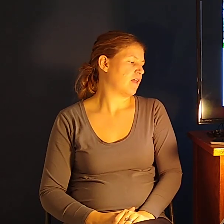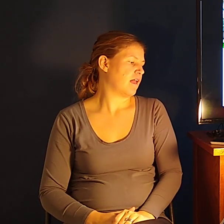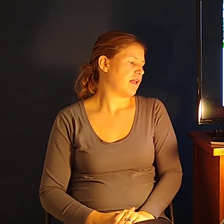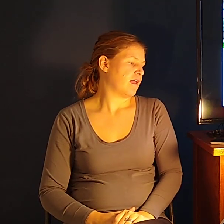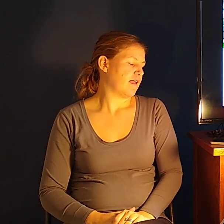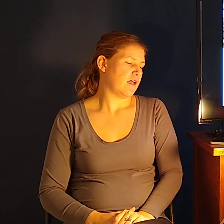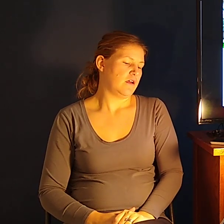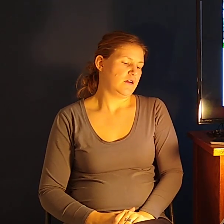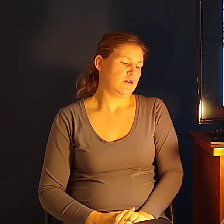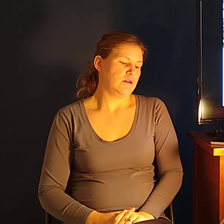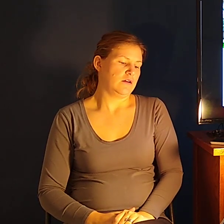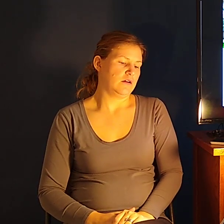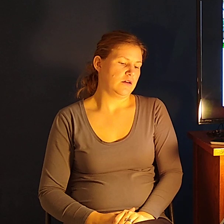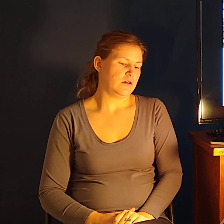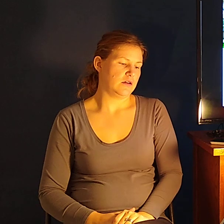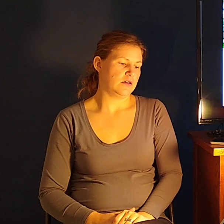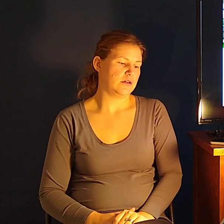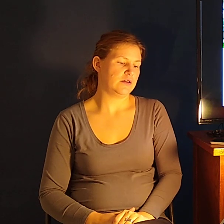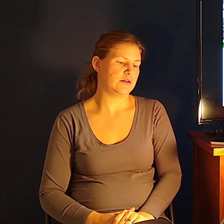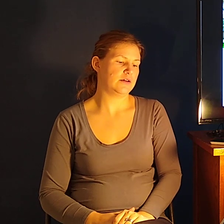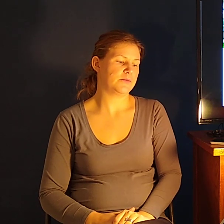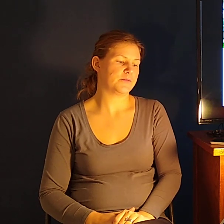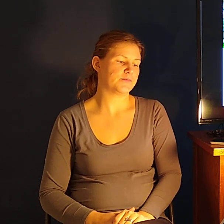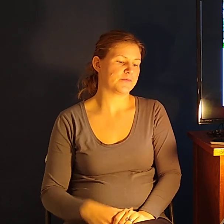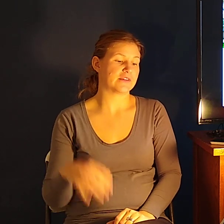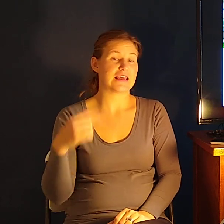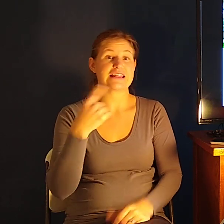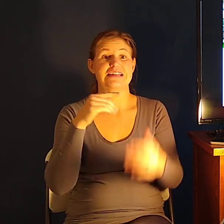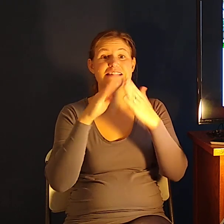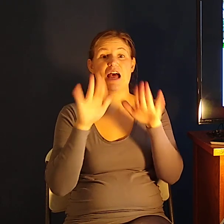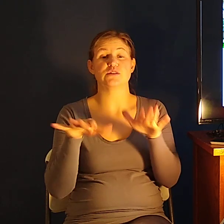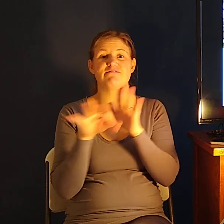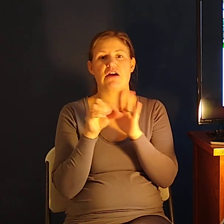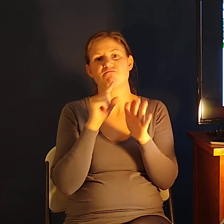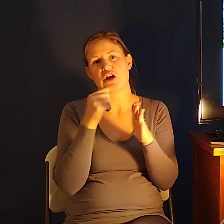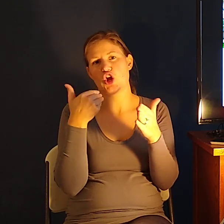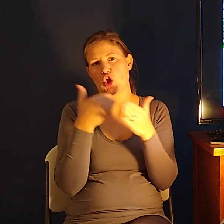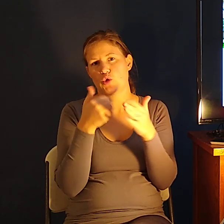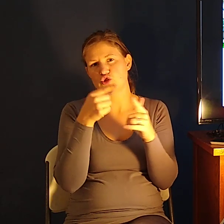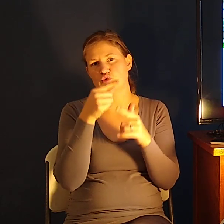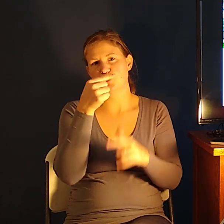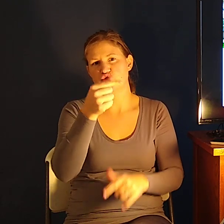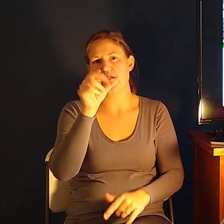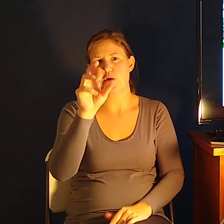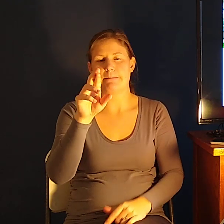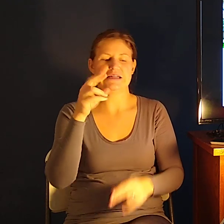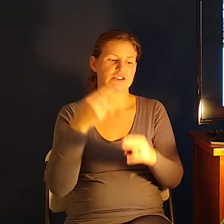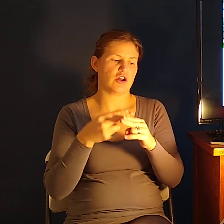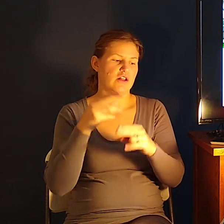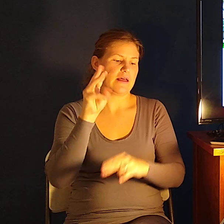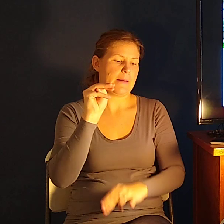And this house is located very close to you in Grand Rapids. It's called the Meyer-May House.